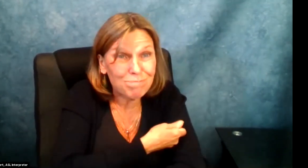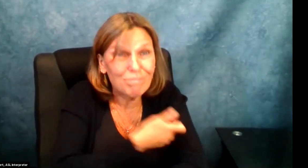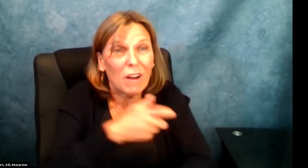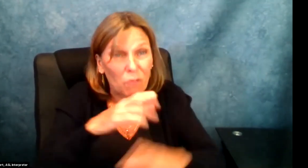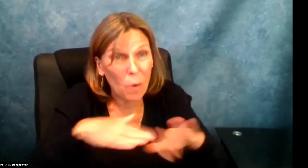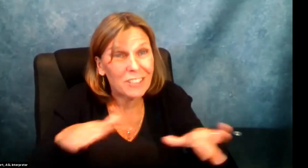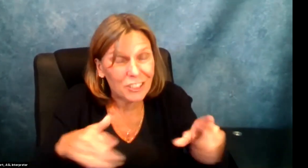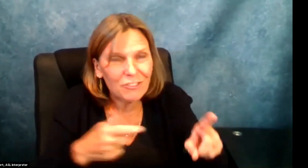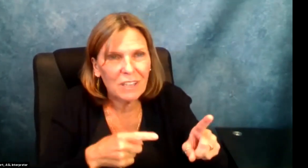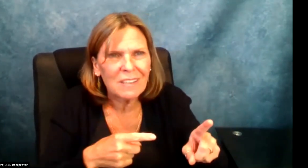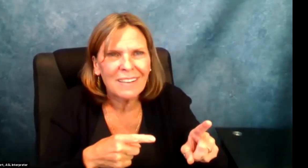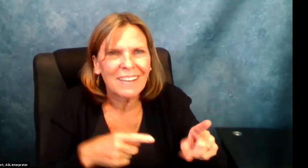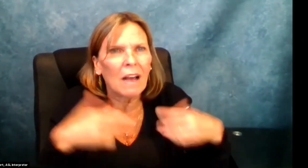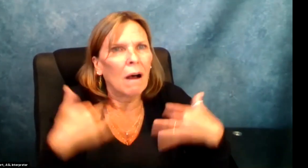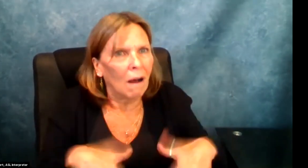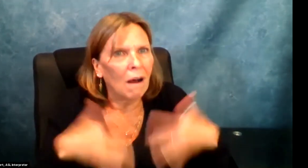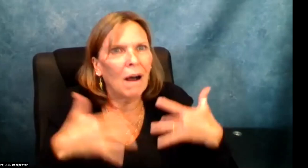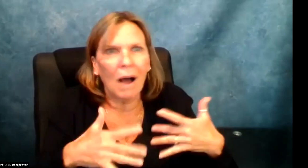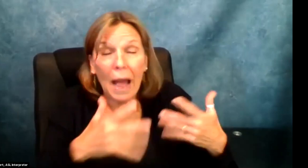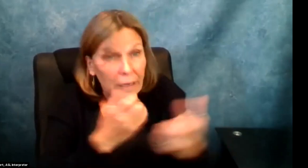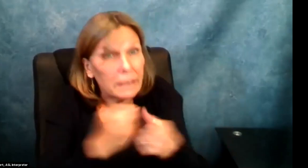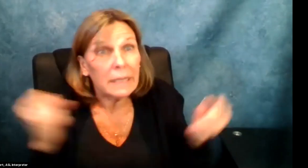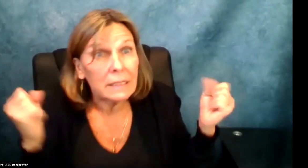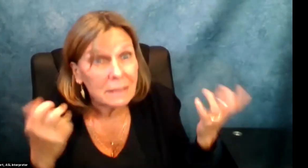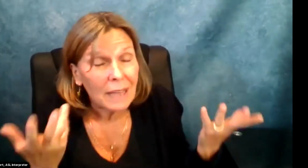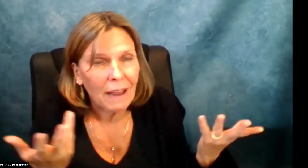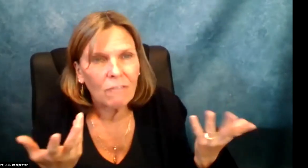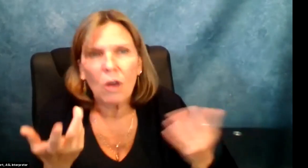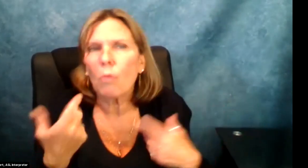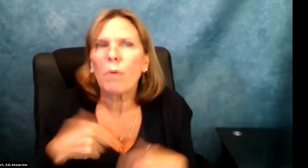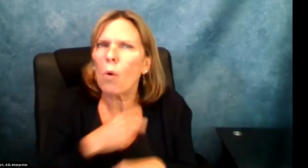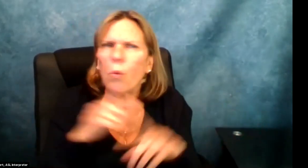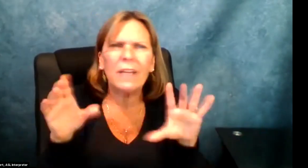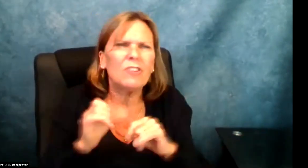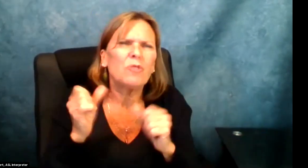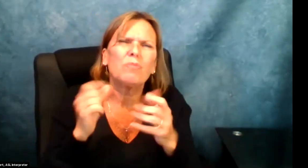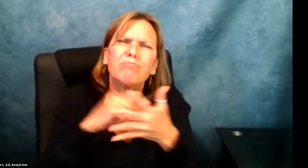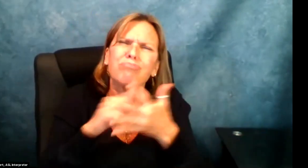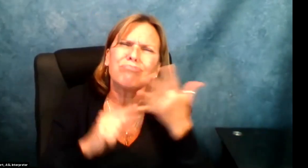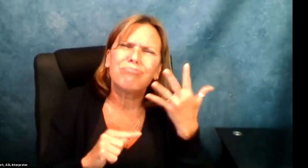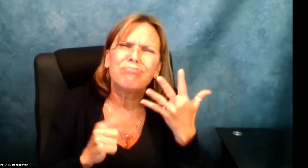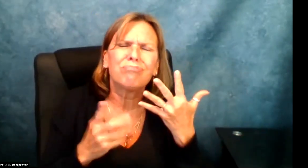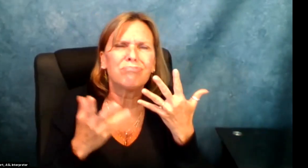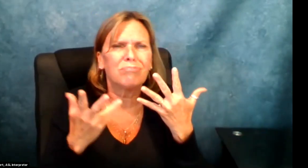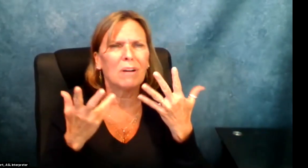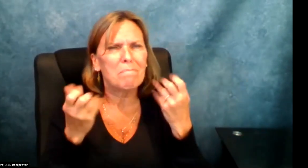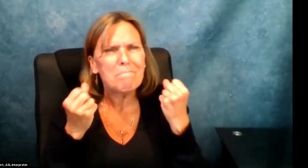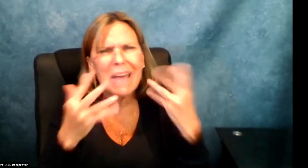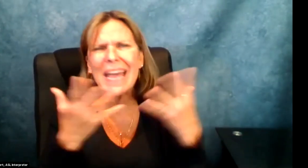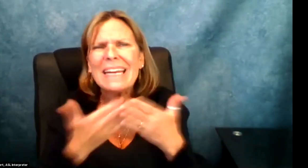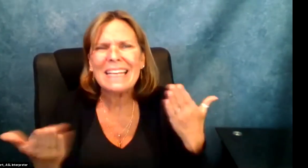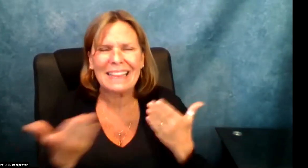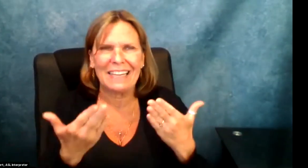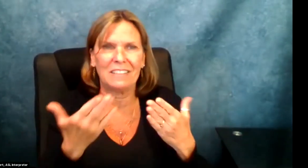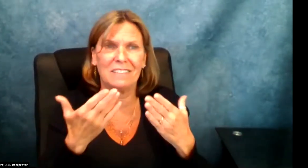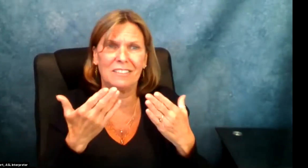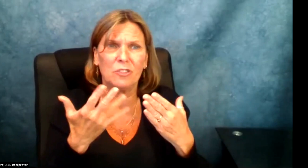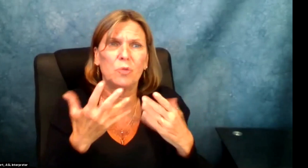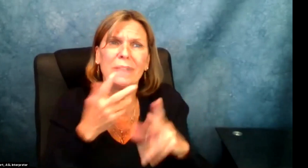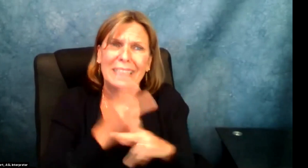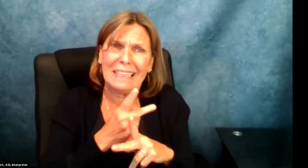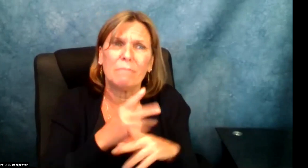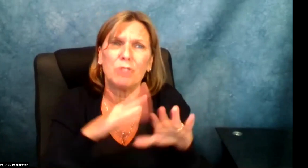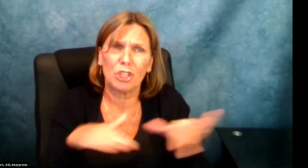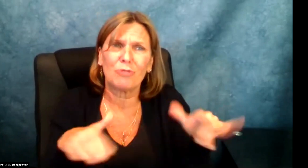done to keep kids safe. When you think about what Dr. Bell does every day, she takes care of remarkably sick individuals in